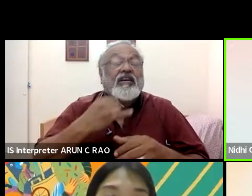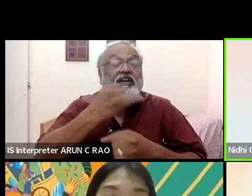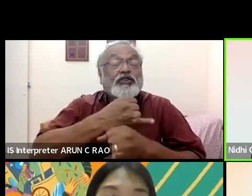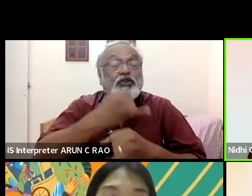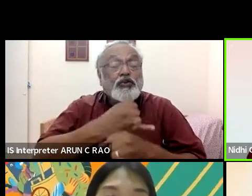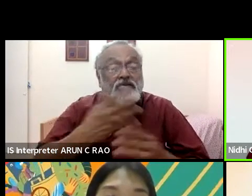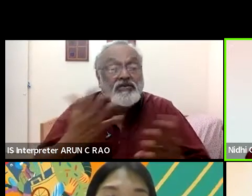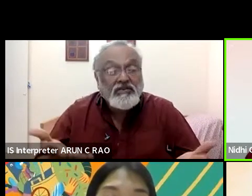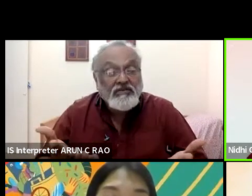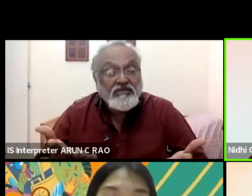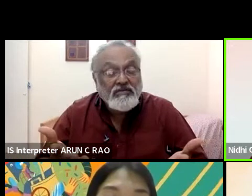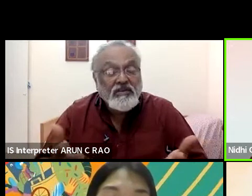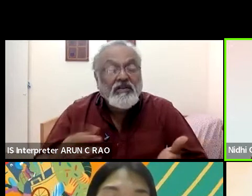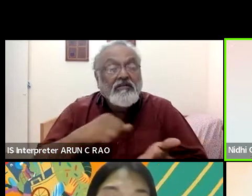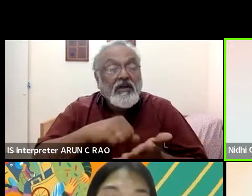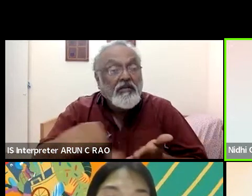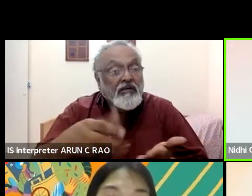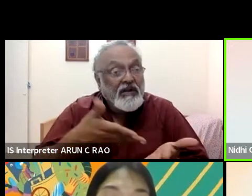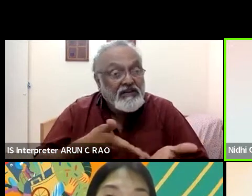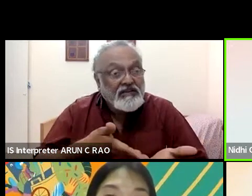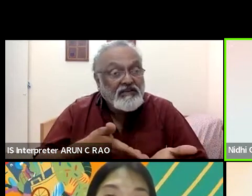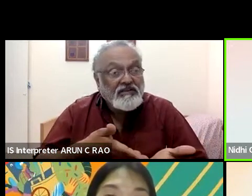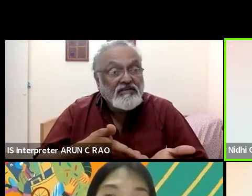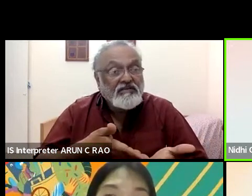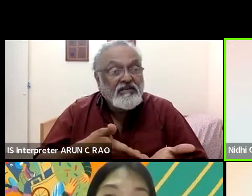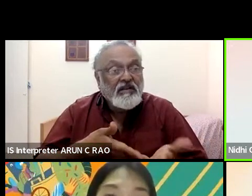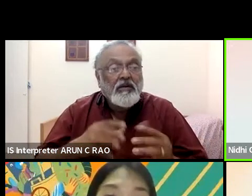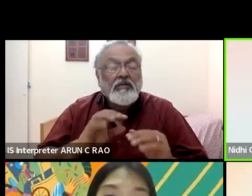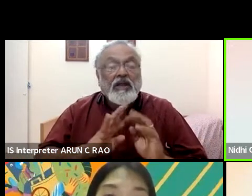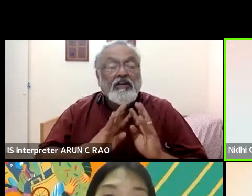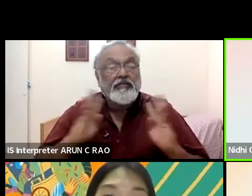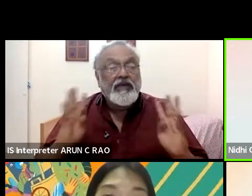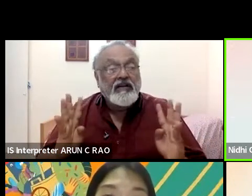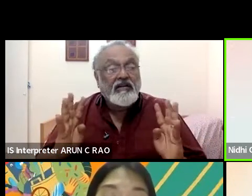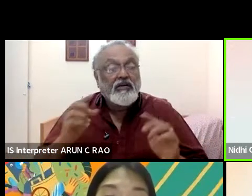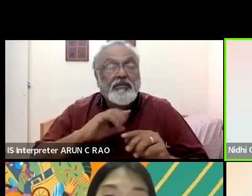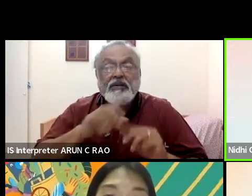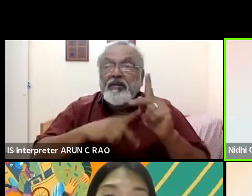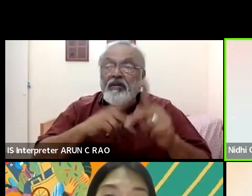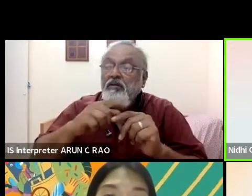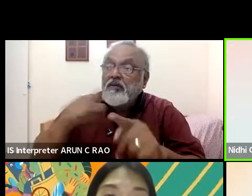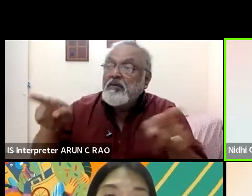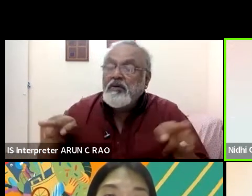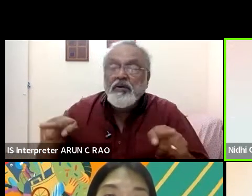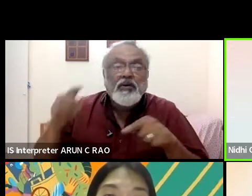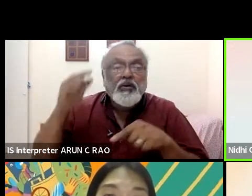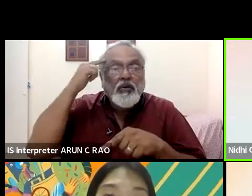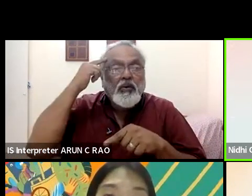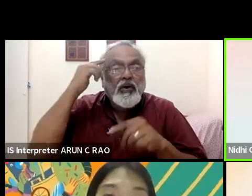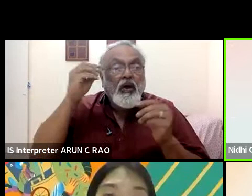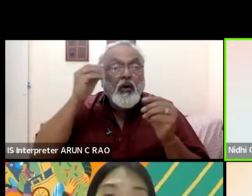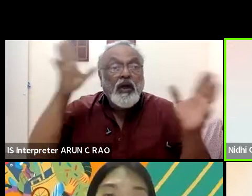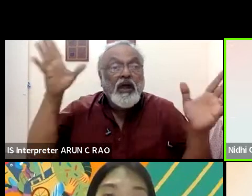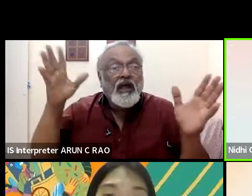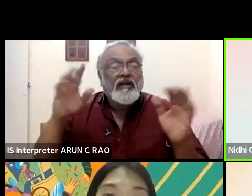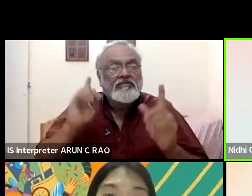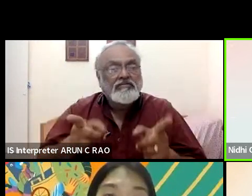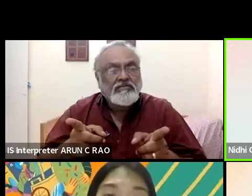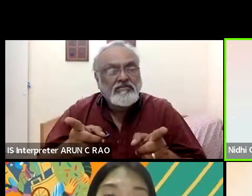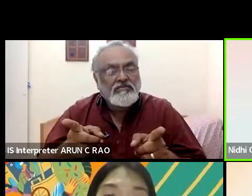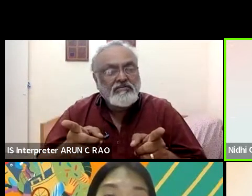who have implemented this, and we do see planners who become aware. So I'm not very sure how to elaborate that, but it's